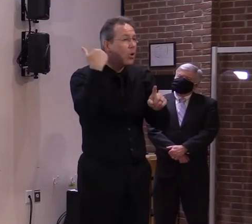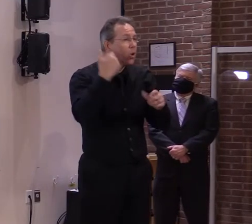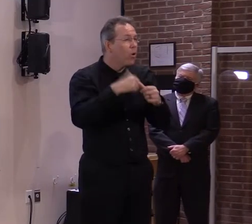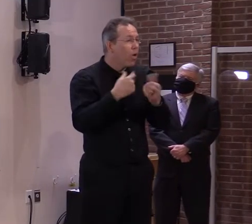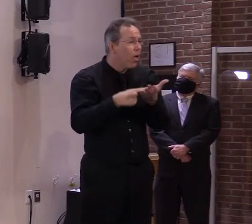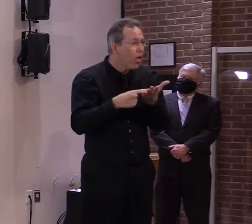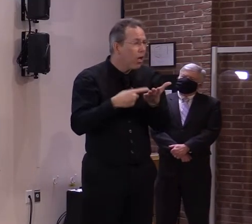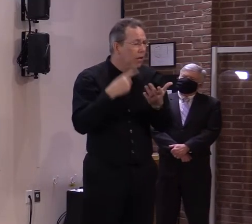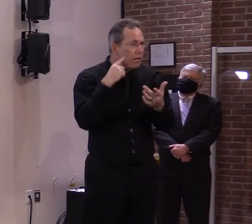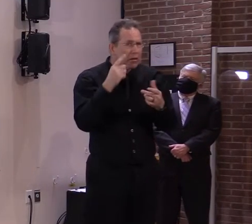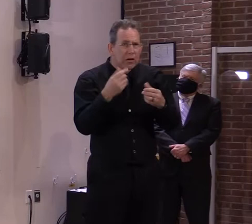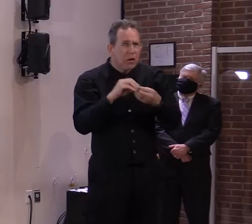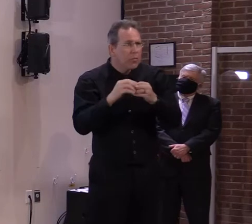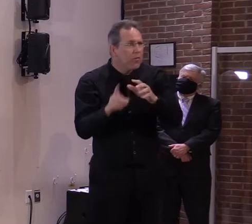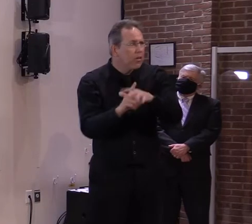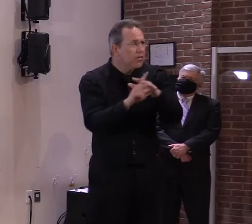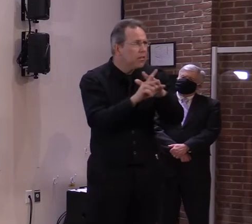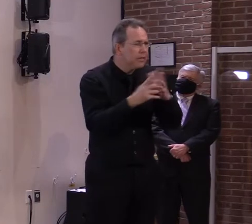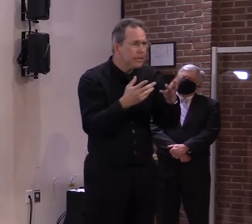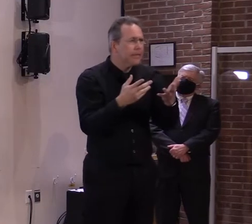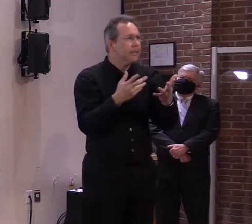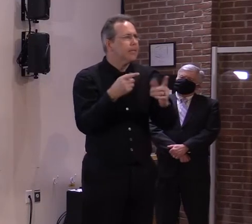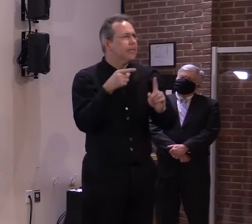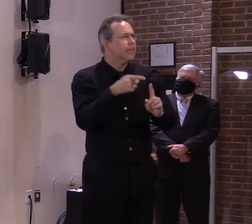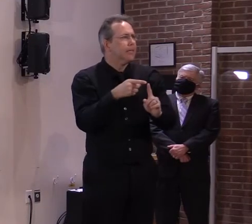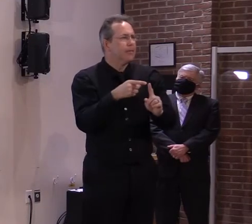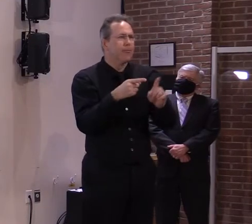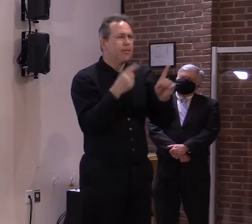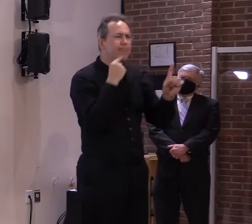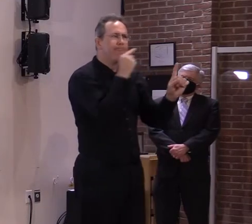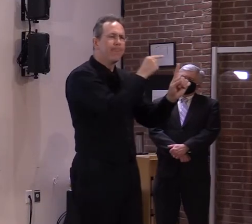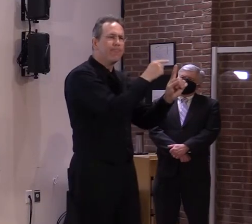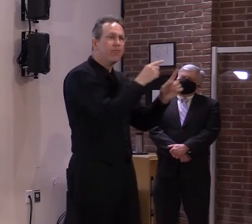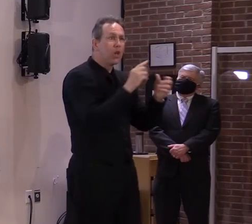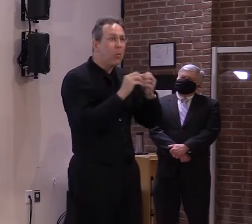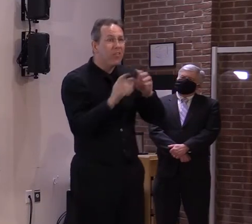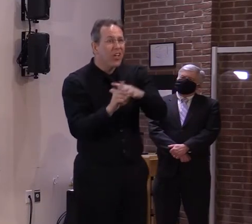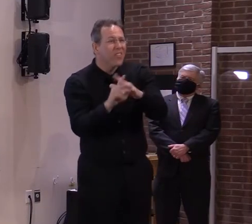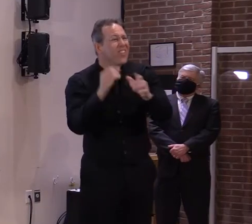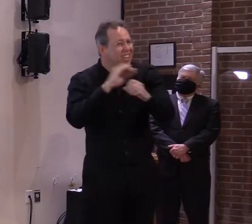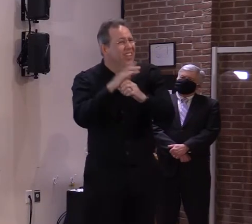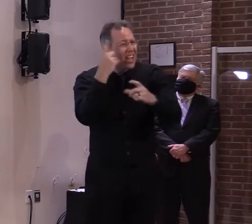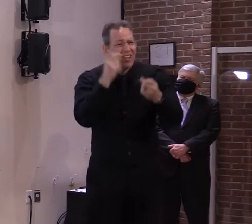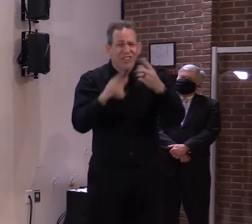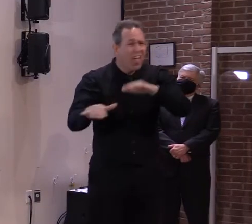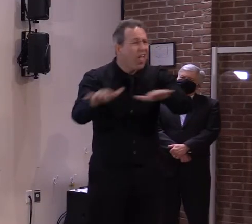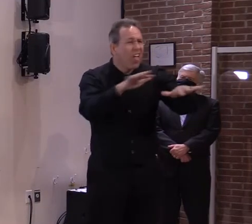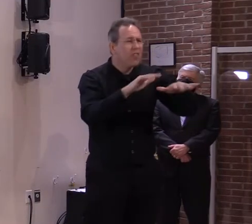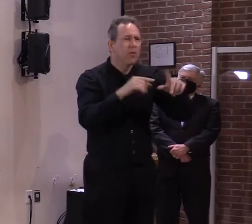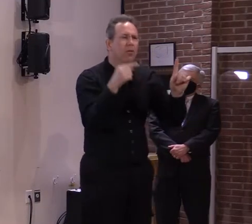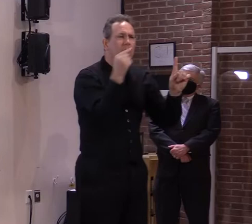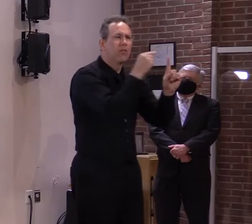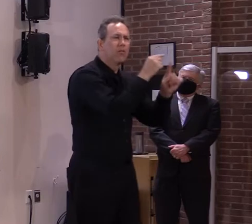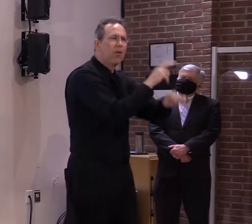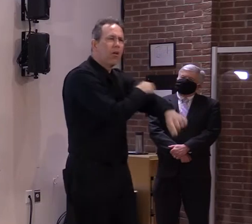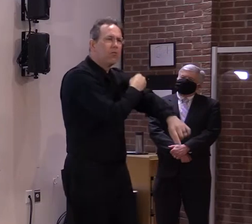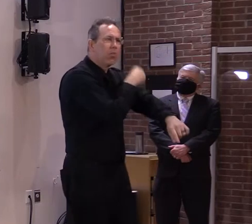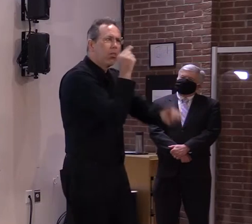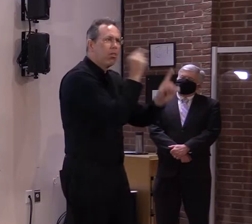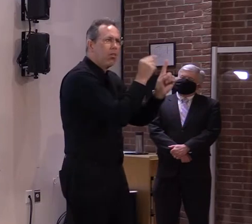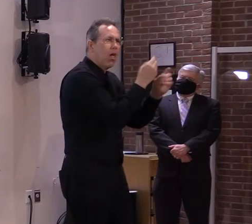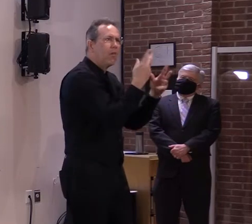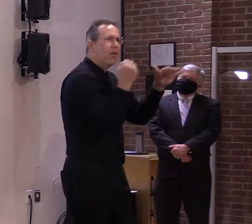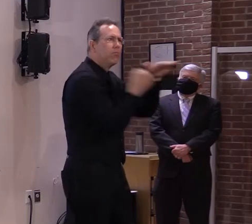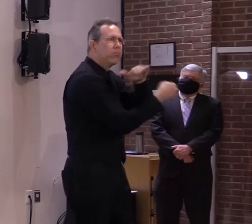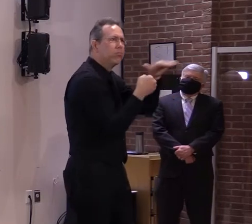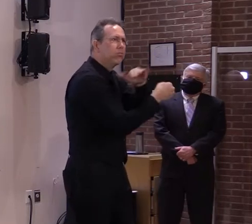matters is that hospitalization. Remember flattening the curve in the beginning? We were watching our healthcare system, what we had to do